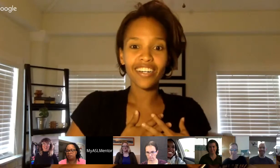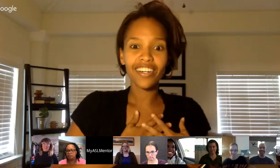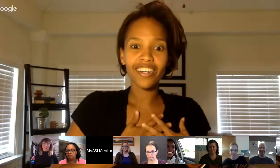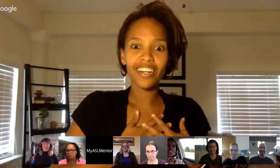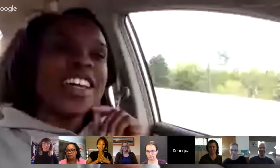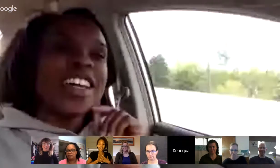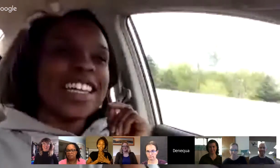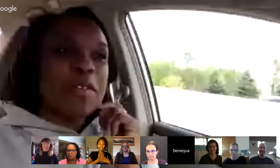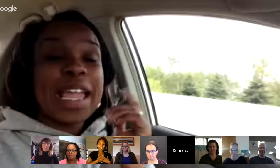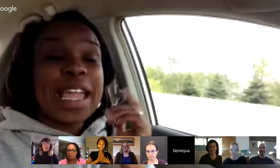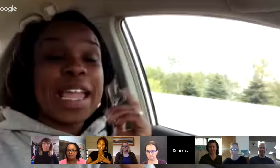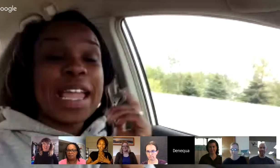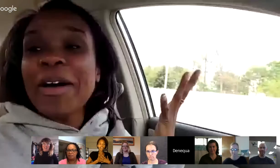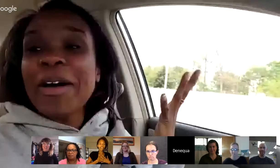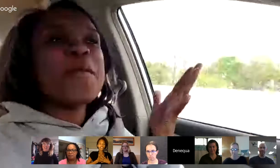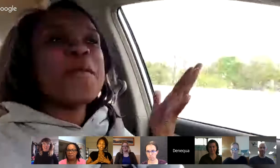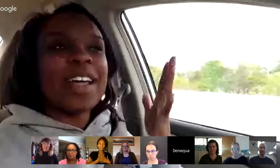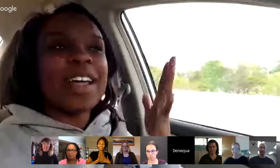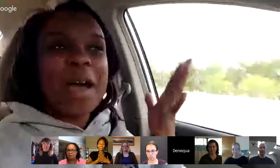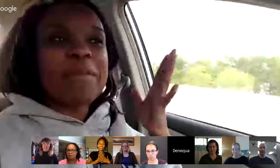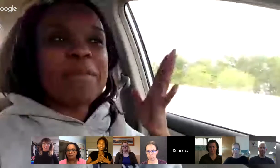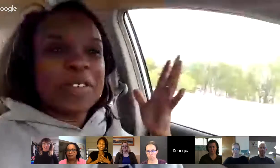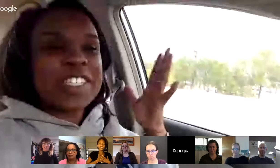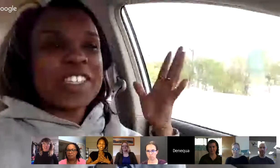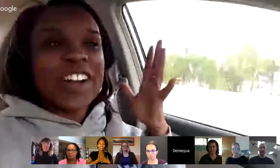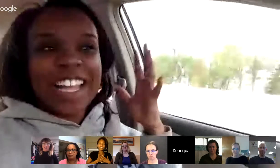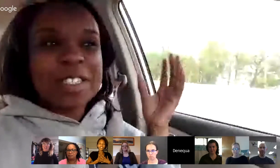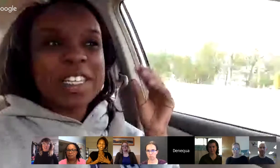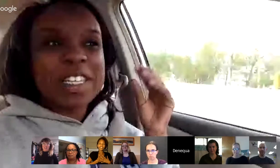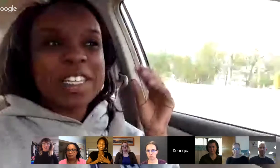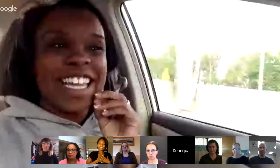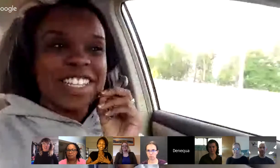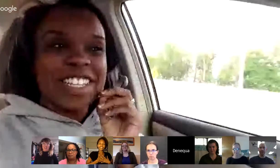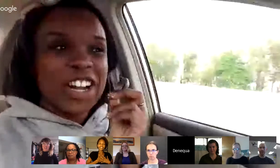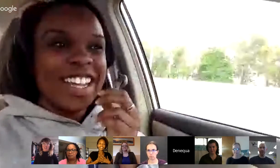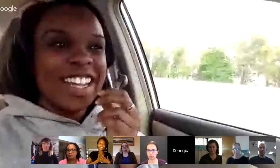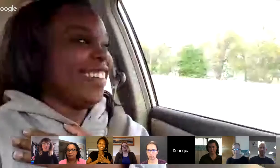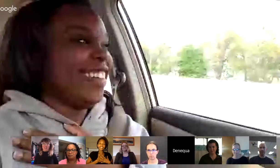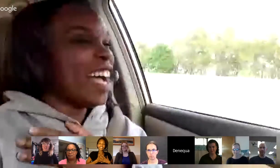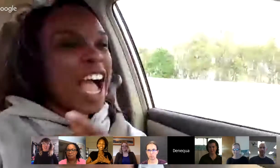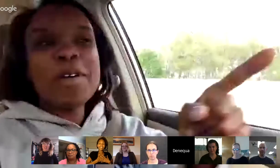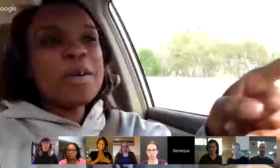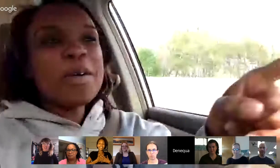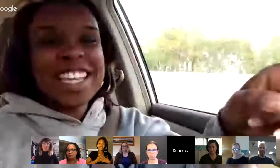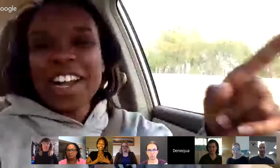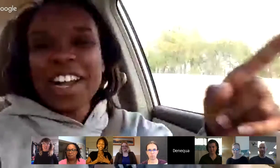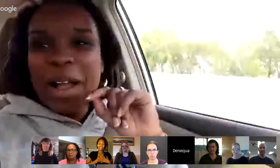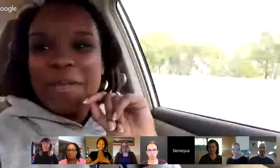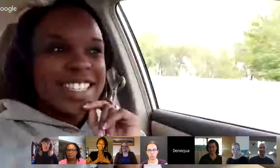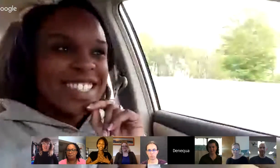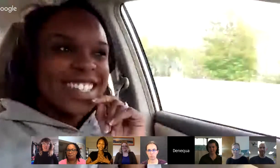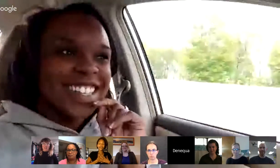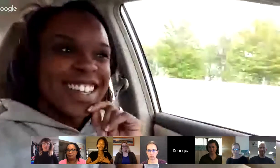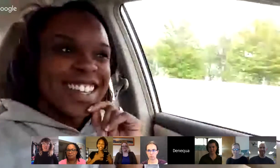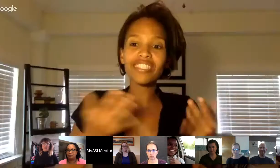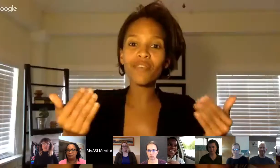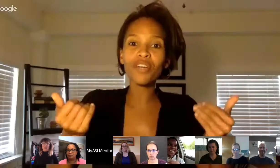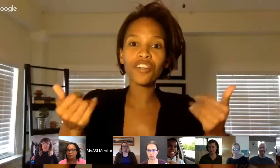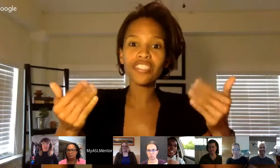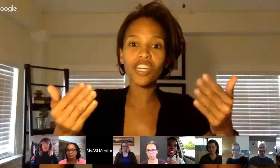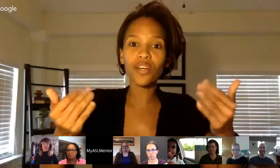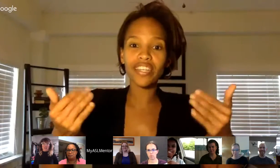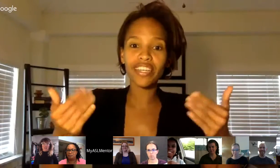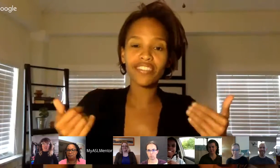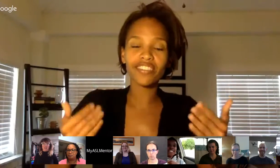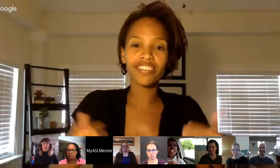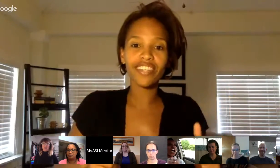Oh, I thought you meant you couldn't hear me. I'm on my way home and the webinar was starting. I was going to be late. Sorry. I'm almost there, I promise. Okay, say what you're